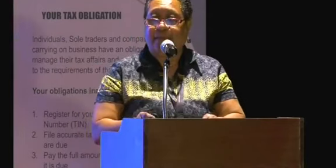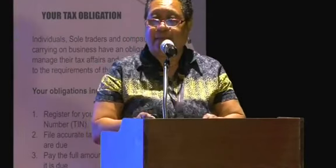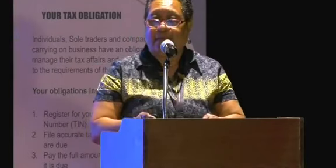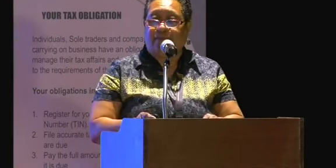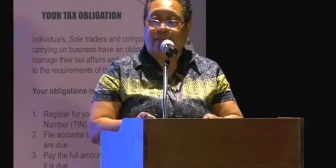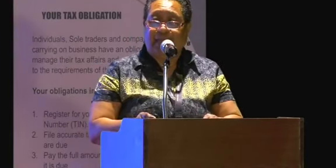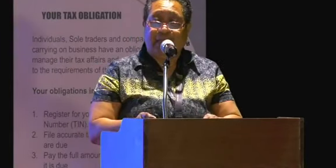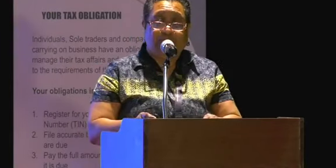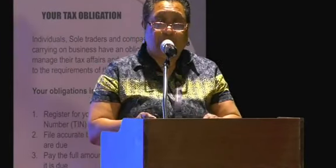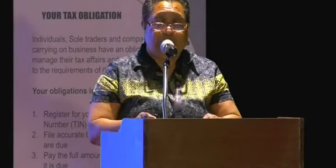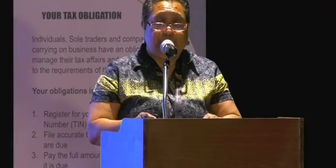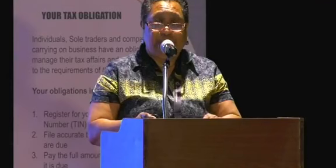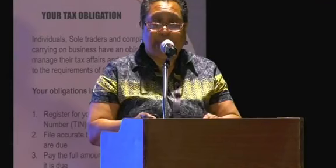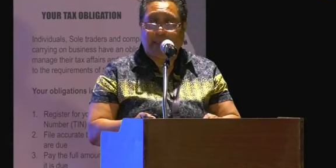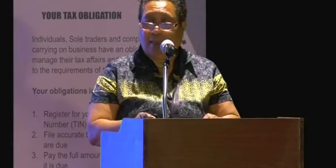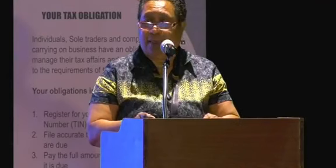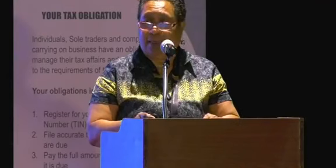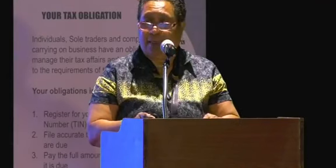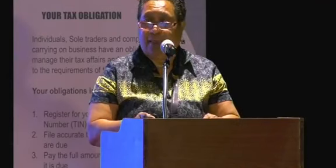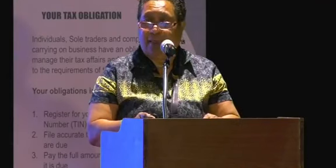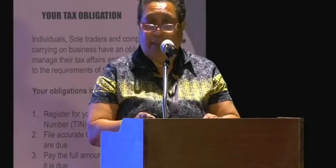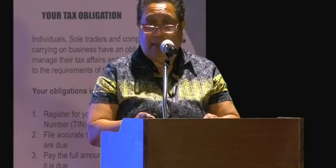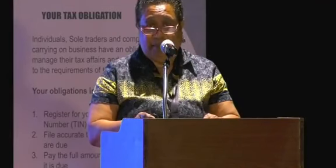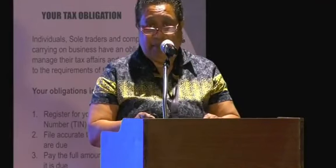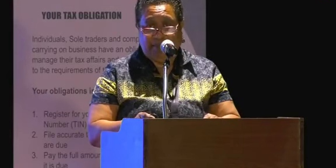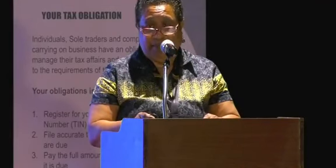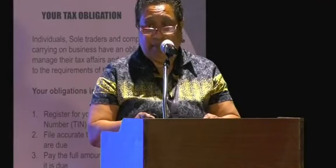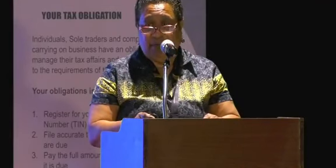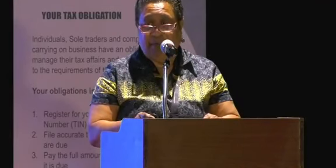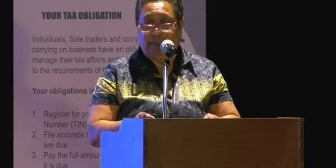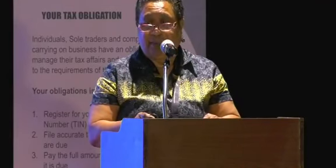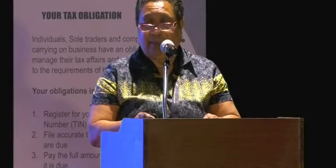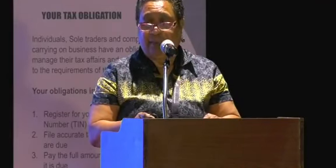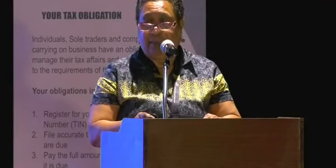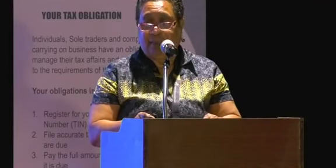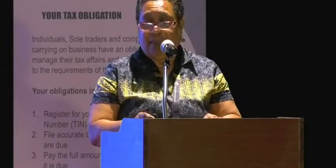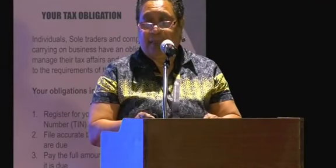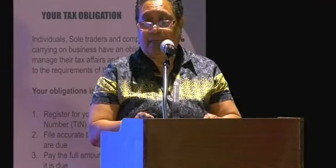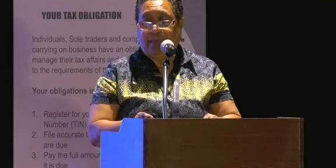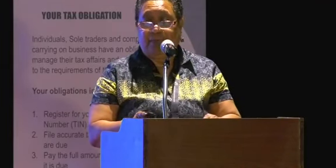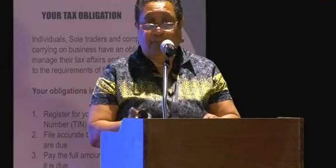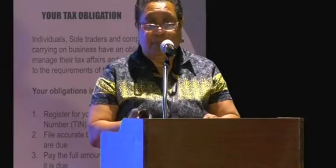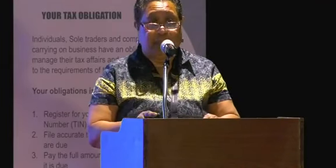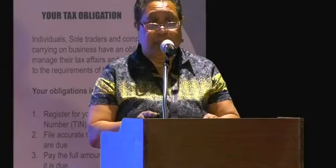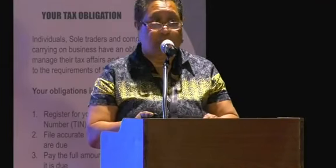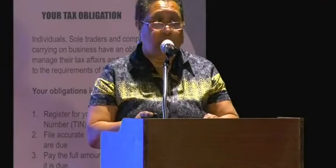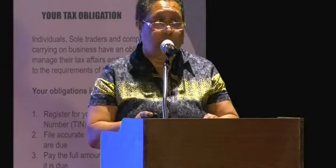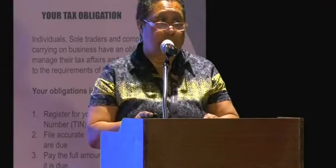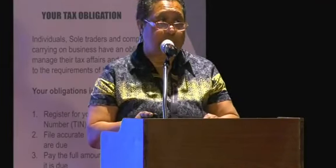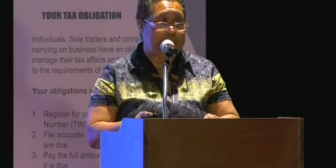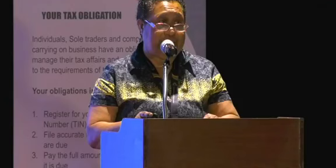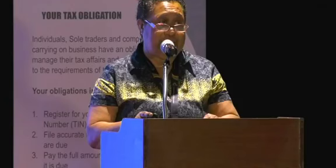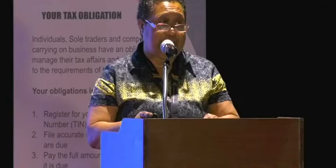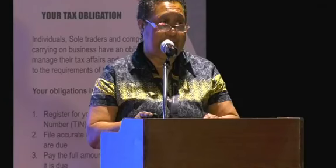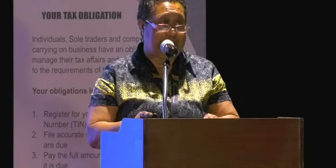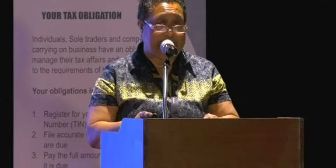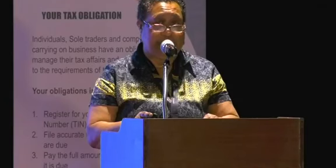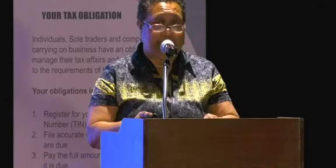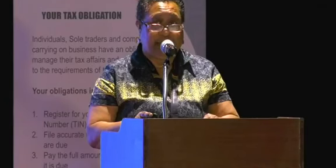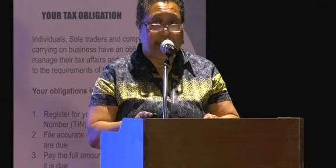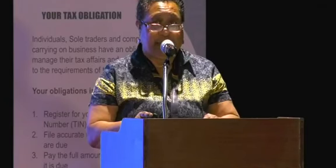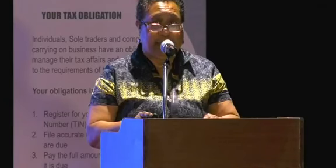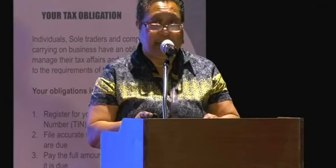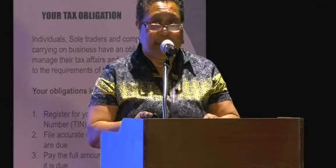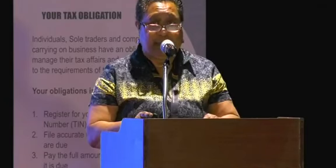the filing due dates and payment due dates. and they are for the core tax